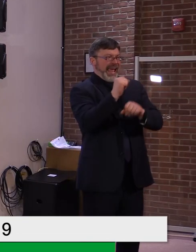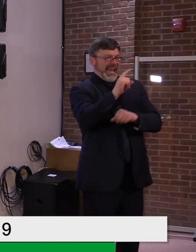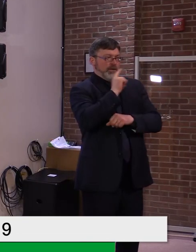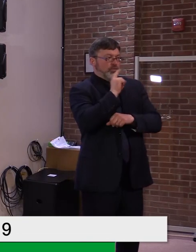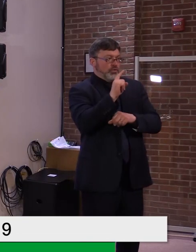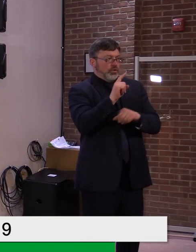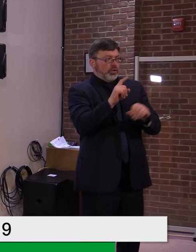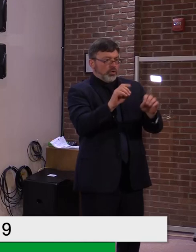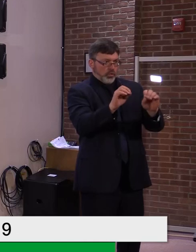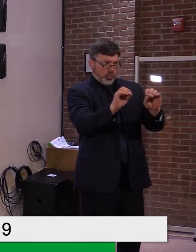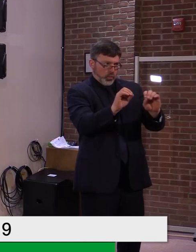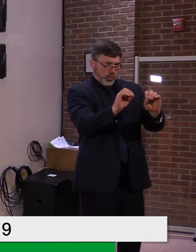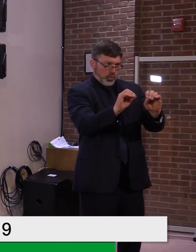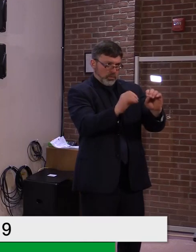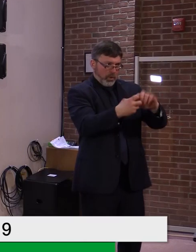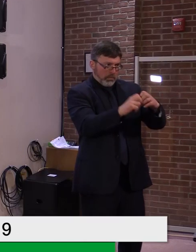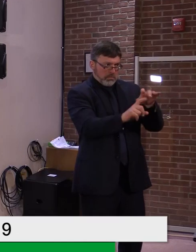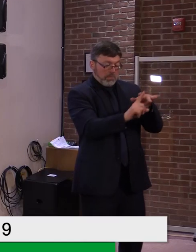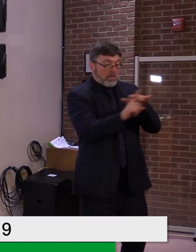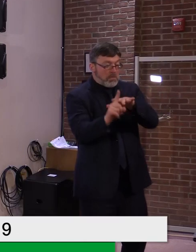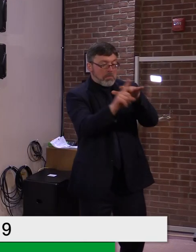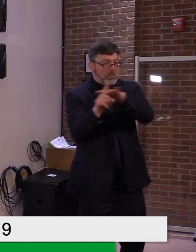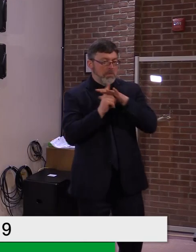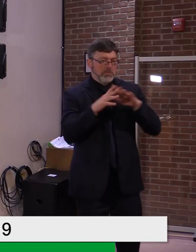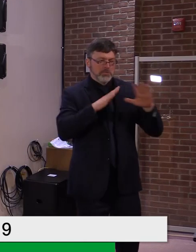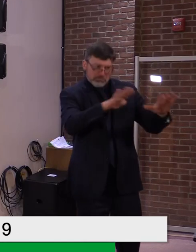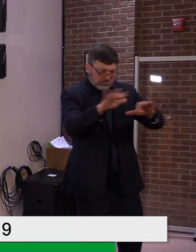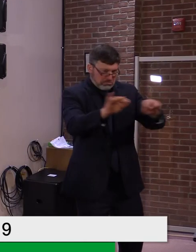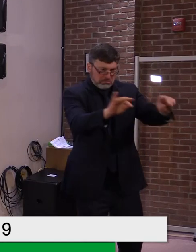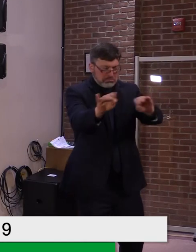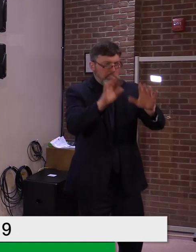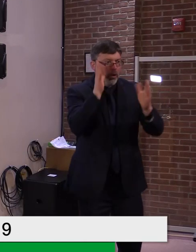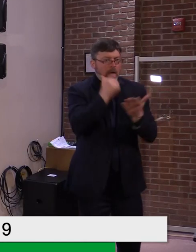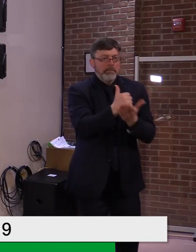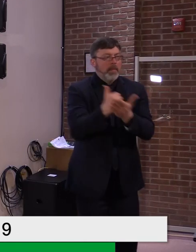regard. But I haven't heard of that.